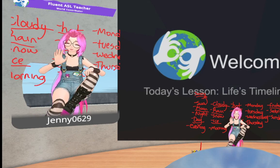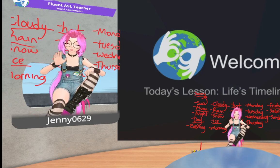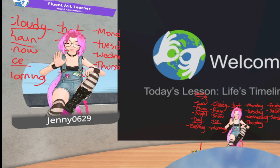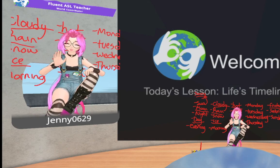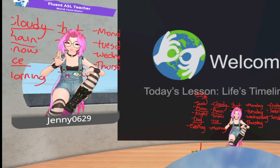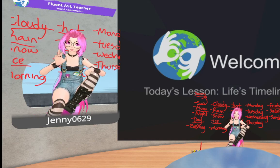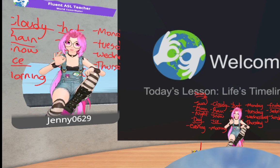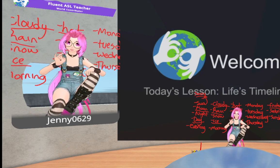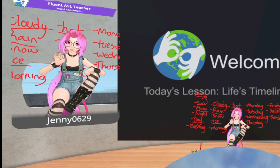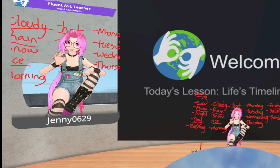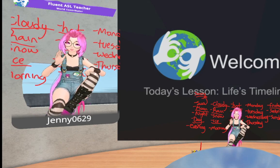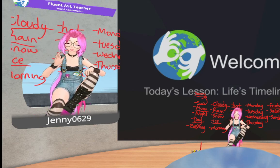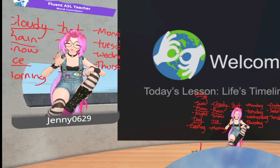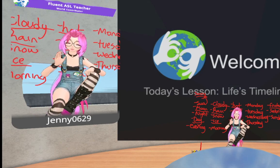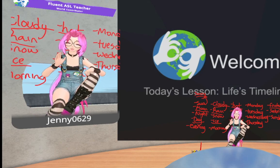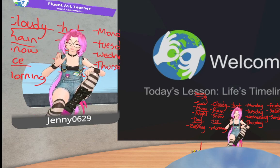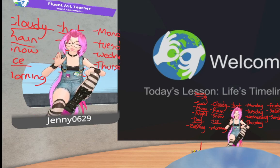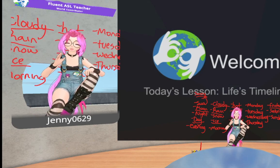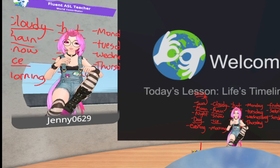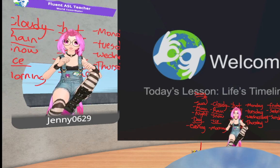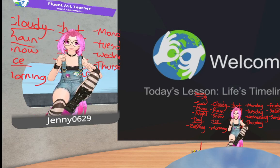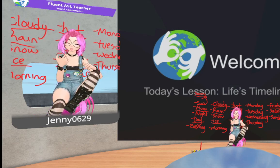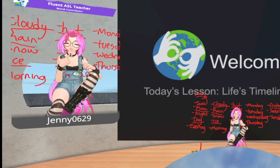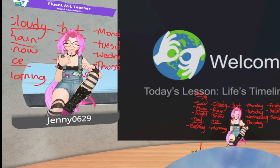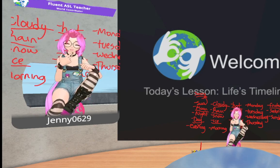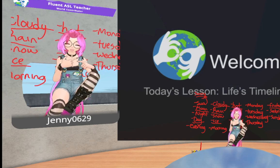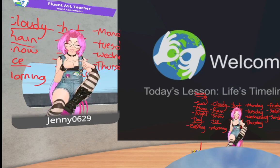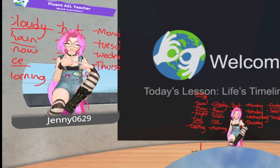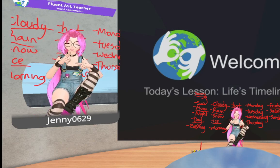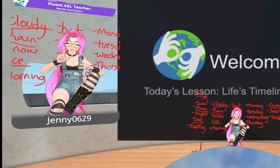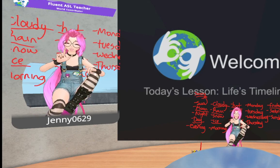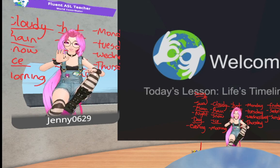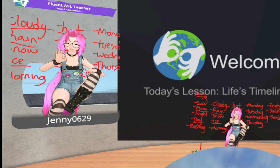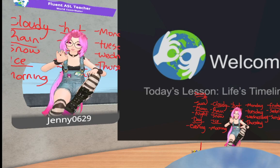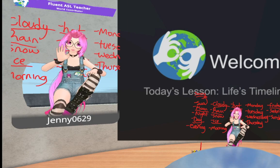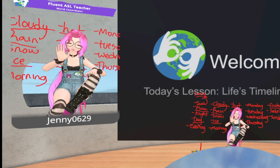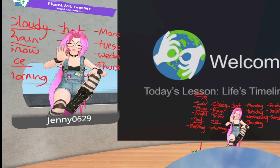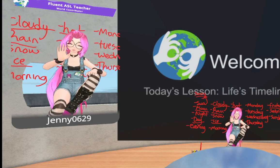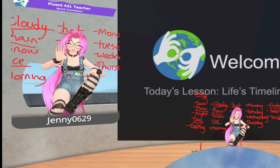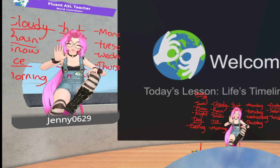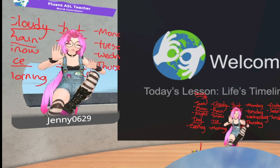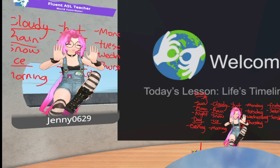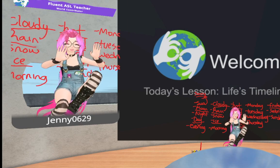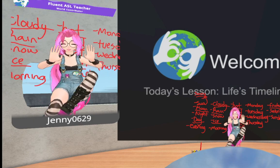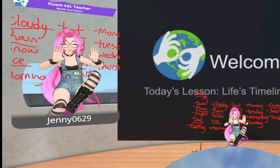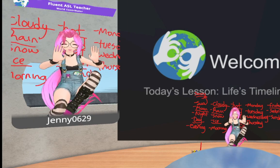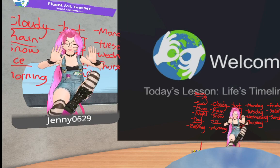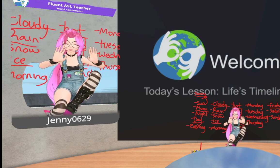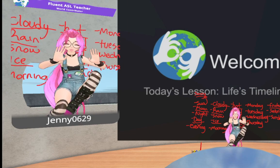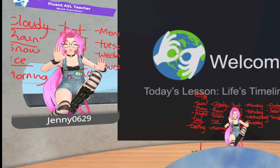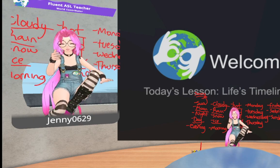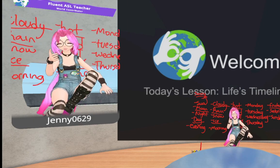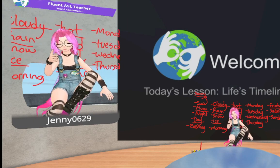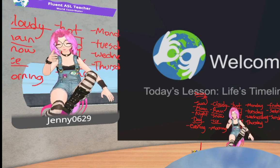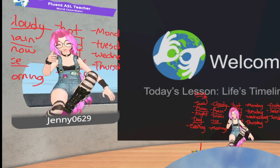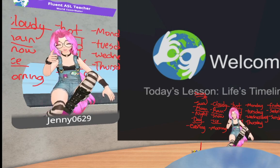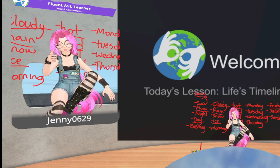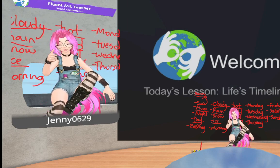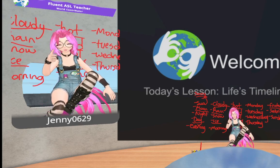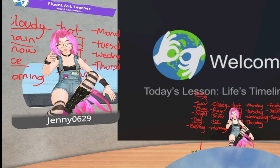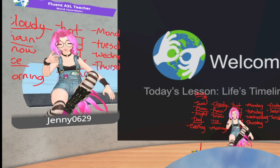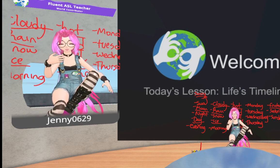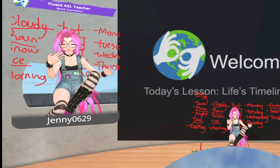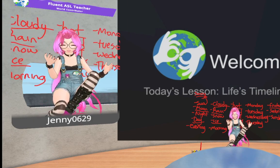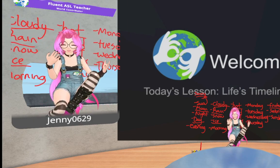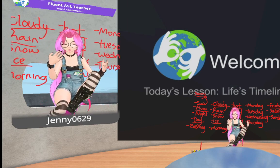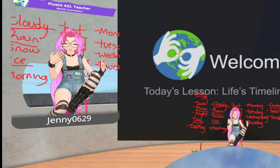that you're doing the motion with can use the number, because all American Sign Language numbers are just with one hand. So like 10 isn't like this. 10 is